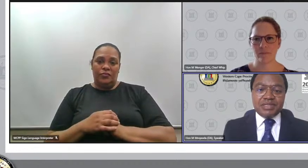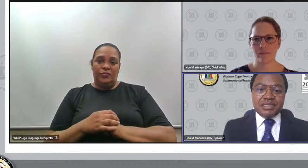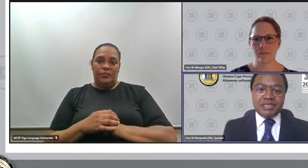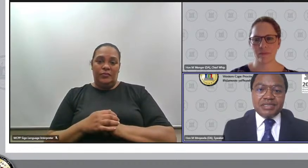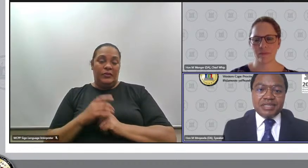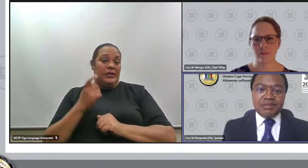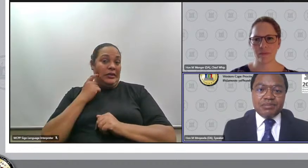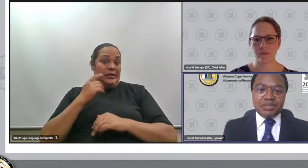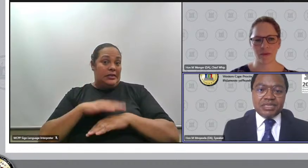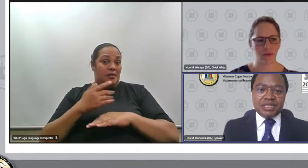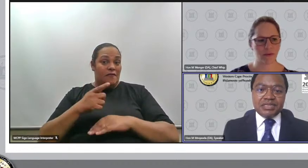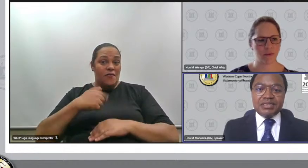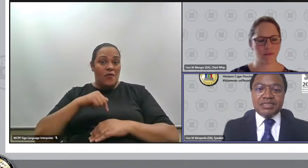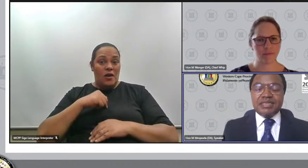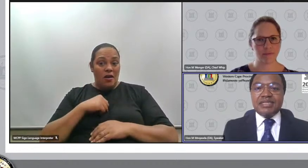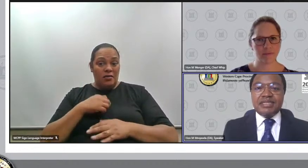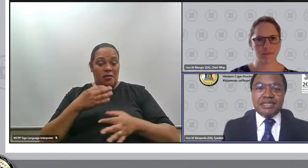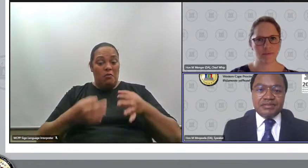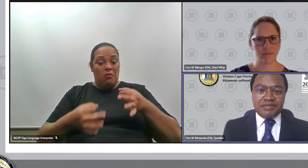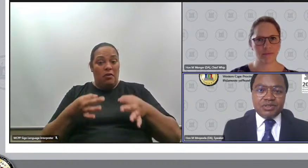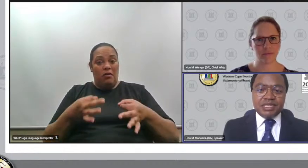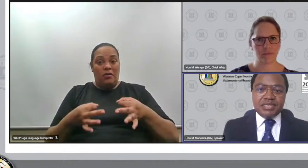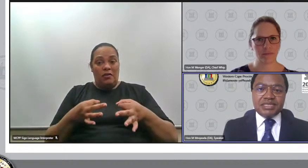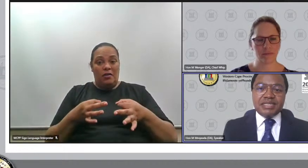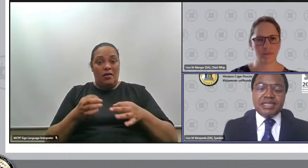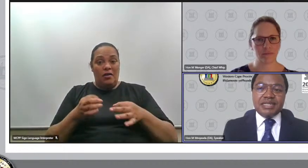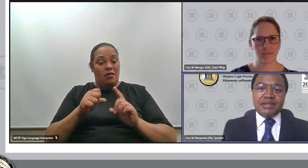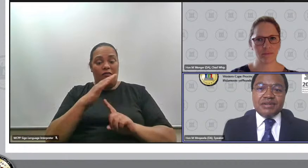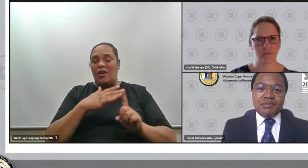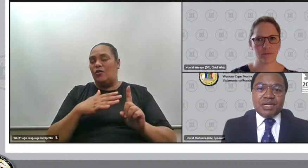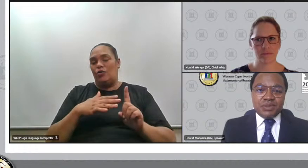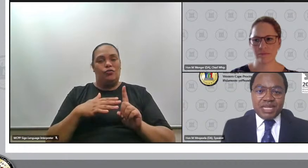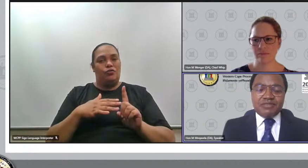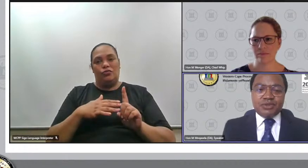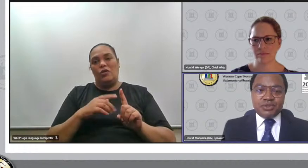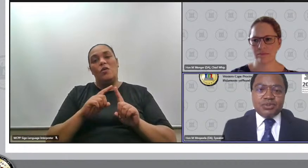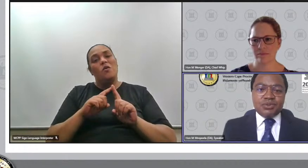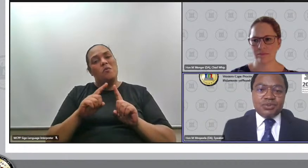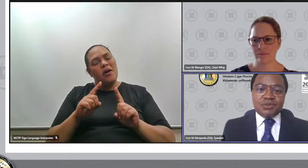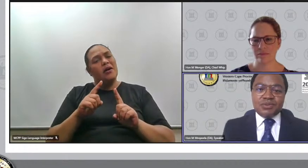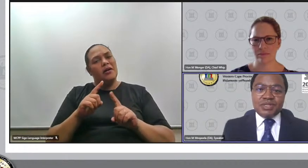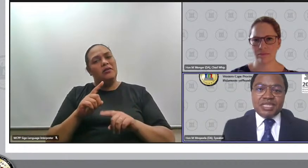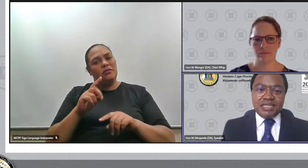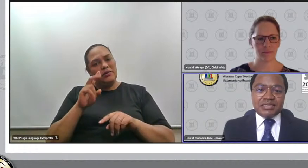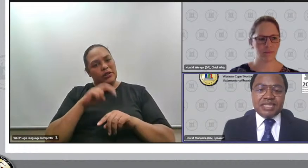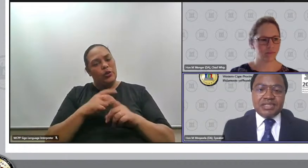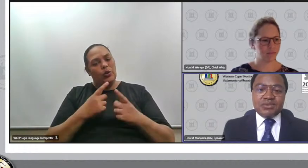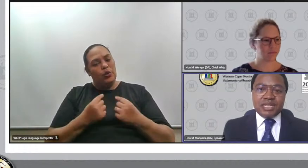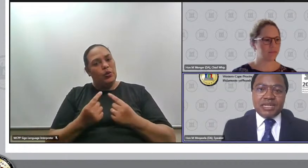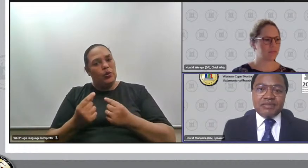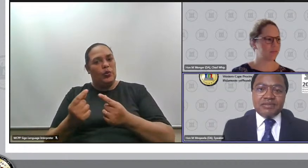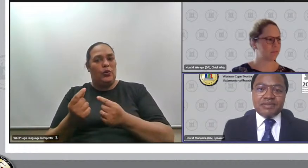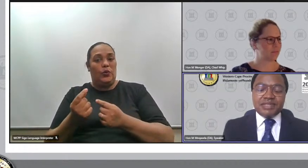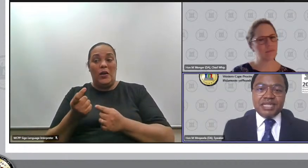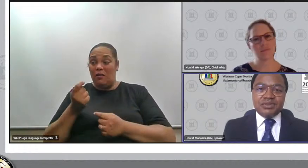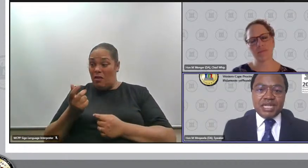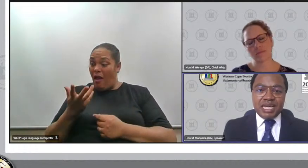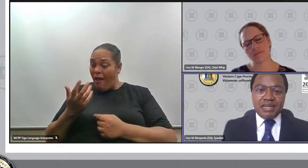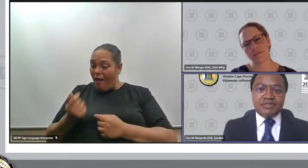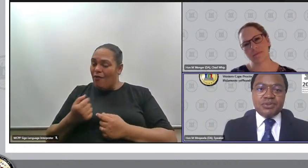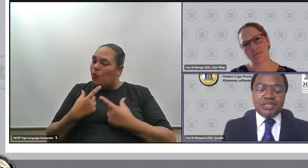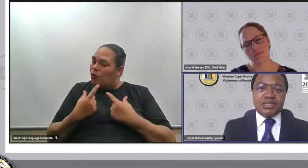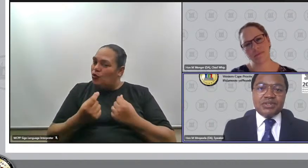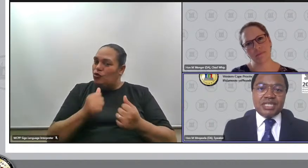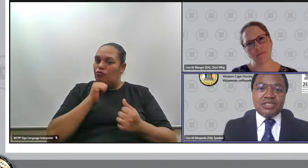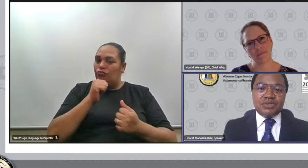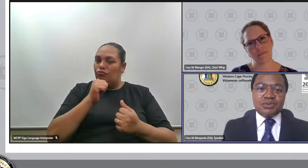period in our political environment. But we have to do with the little that we have, and we